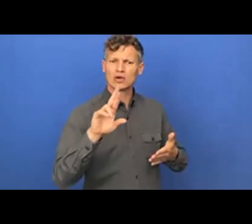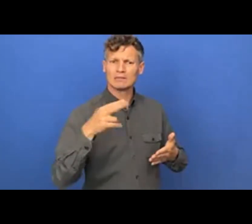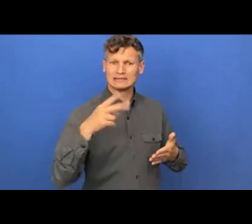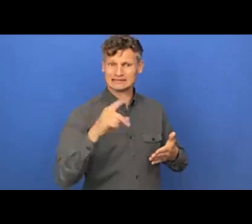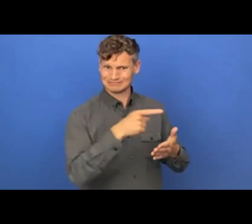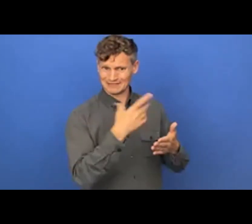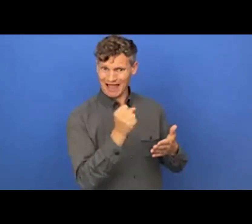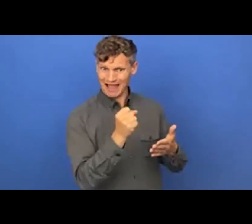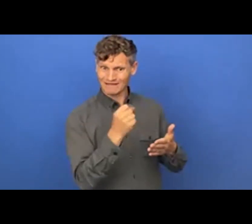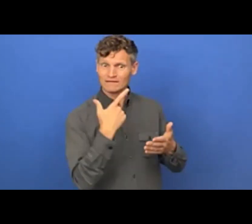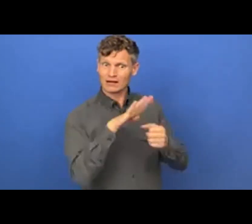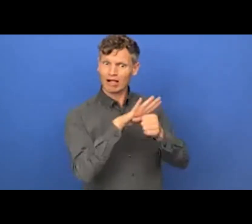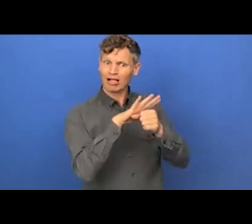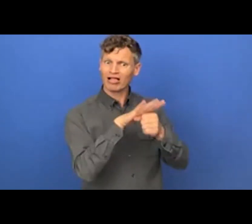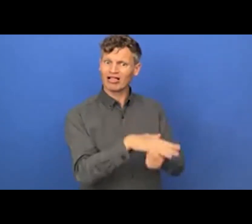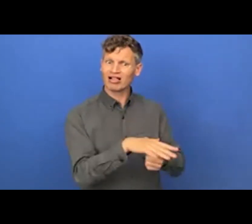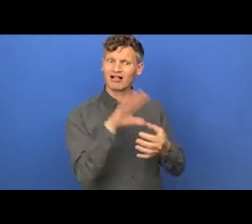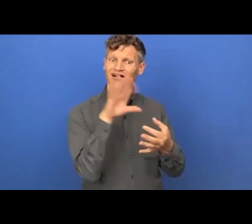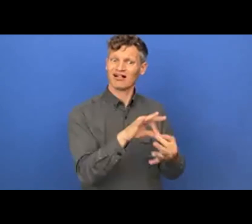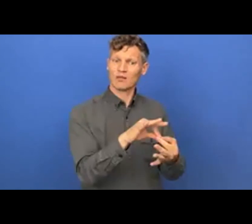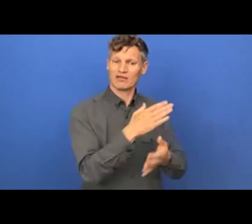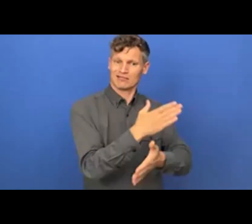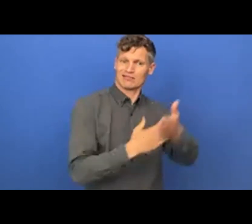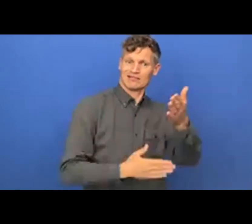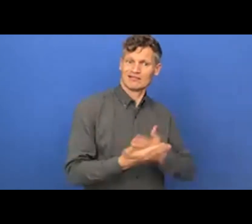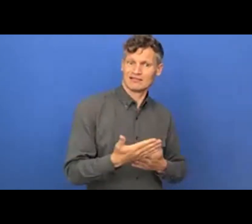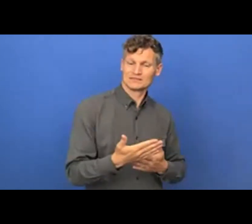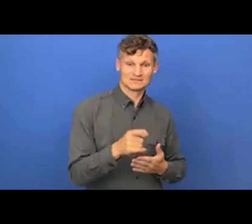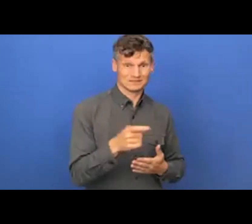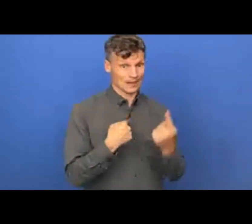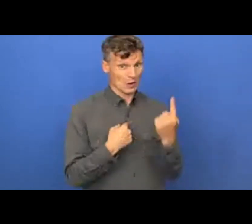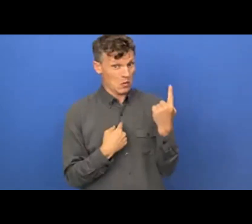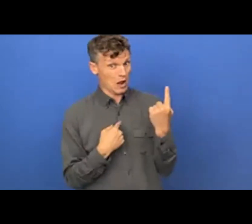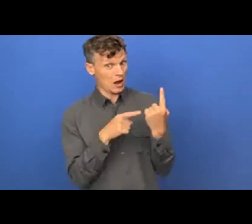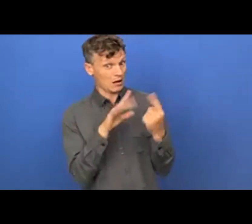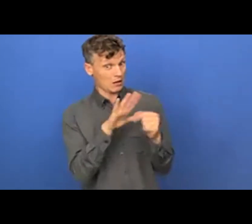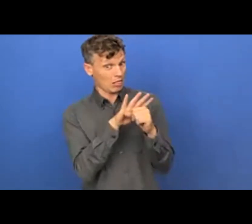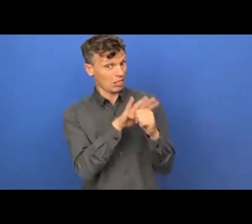on handicap status, they say that one form of discrimination